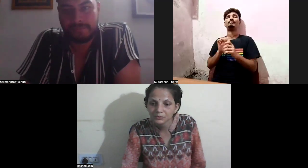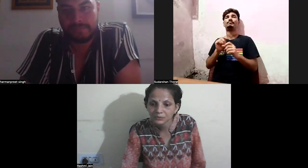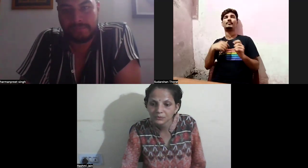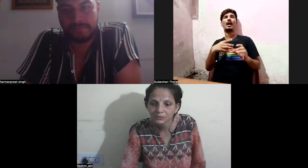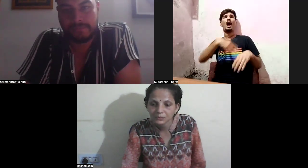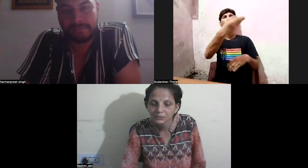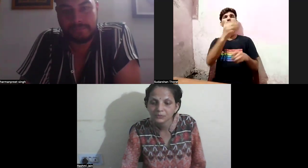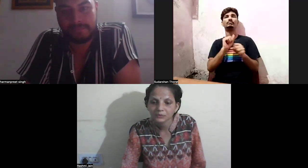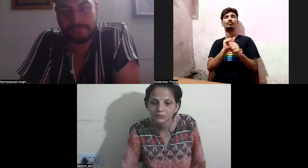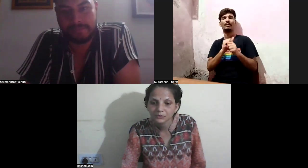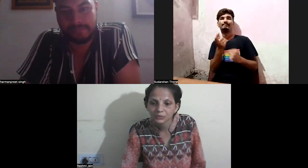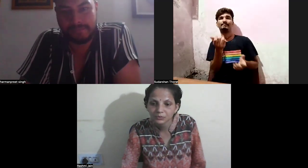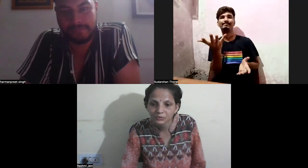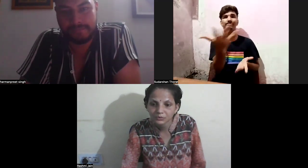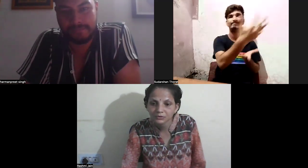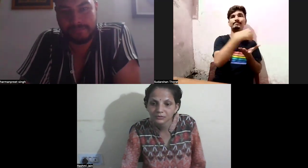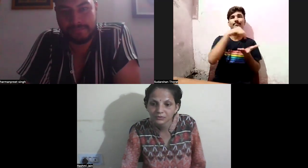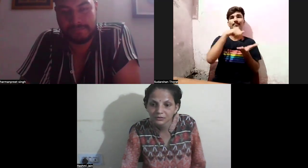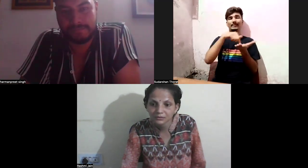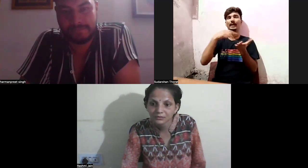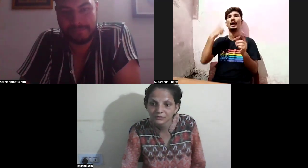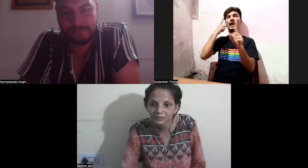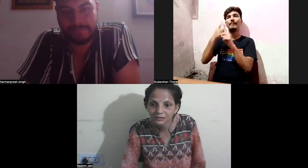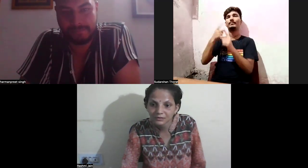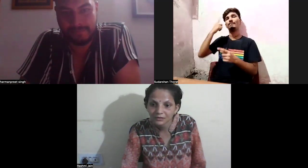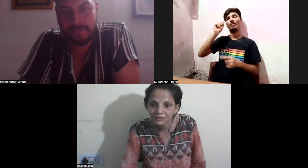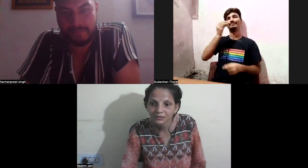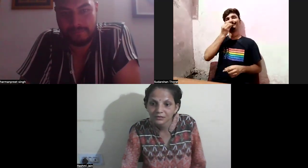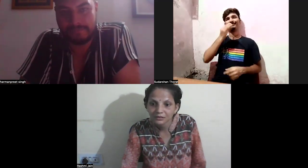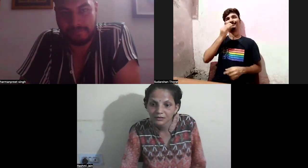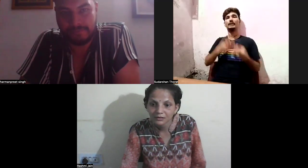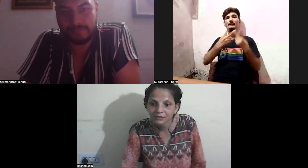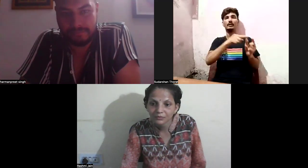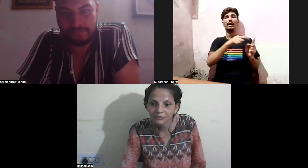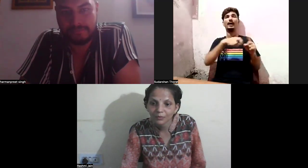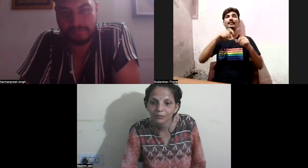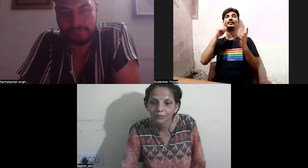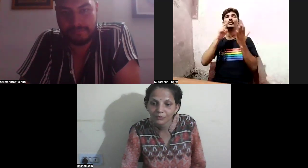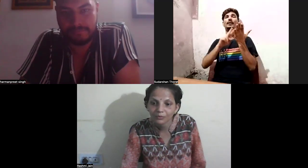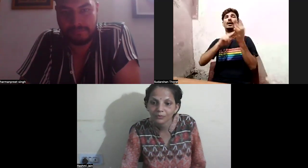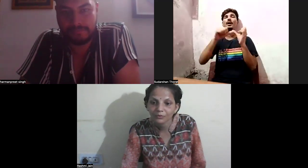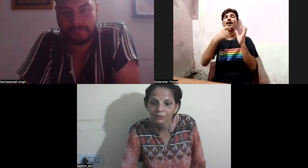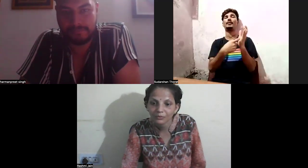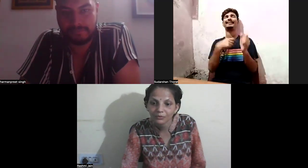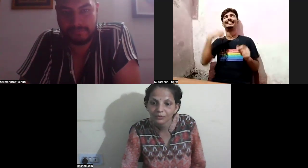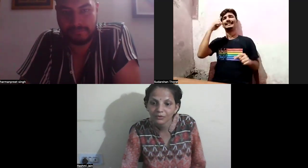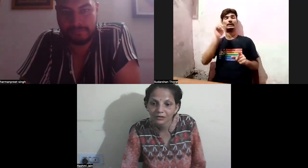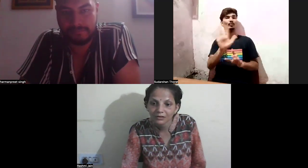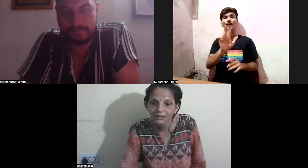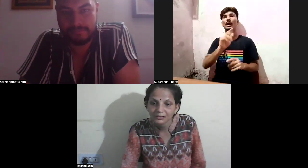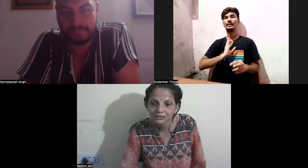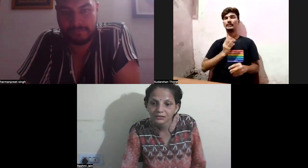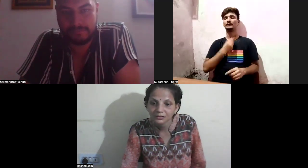And we also try to help them as well for jobs and all, but you know, sometimes they beg outside for their own